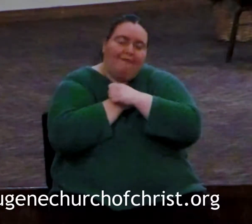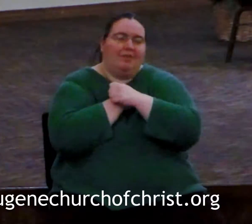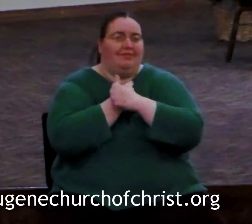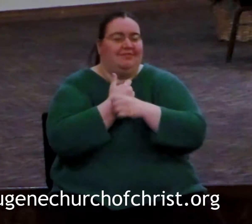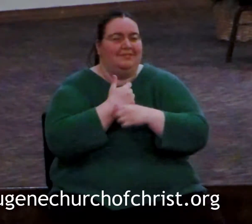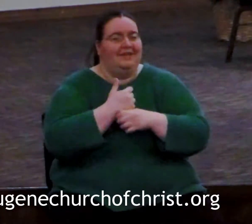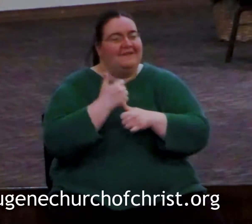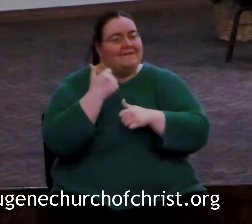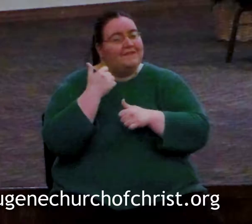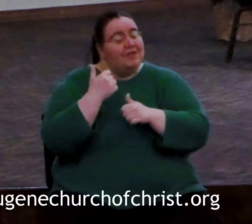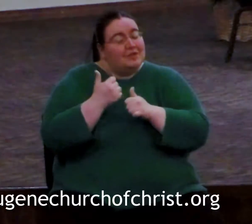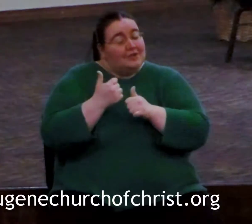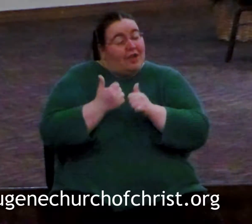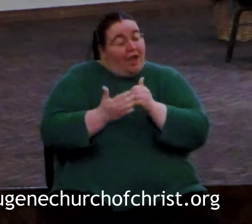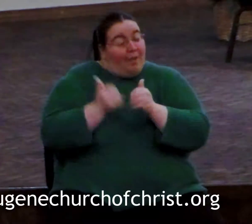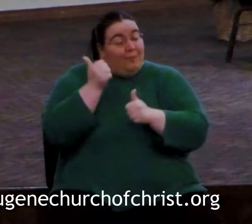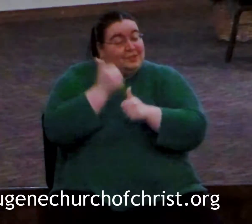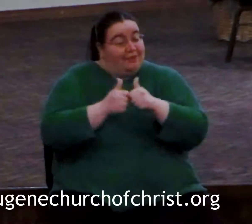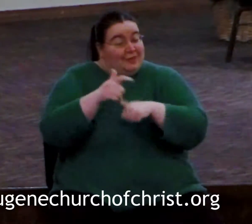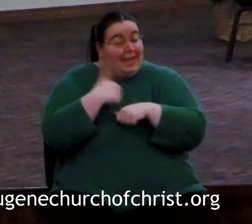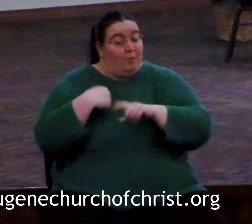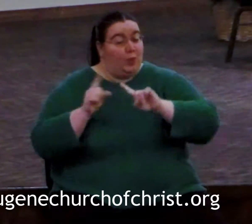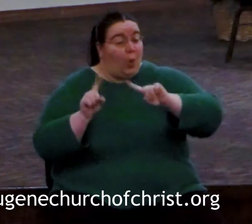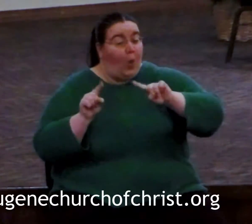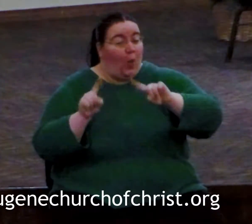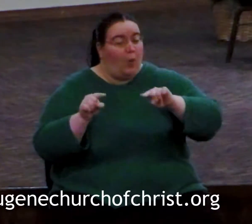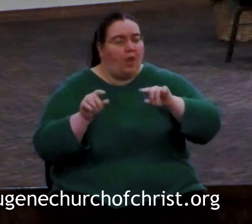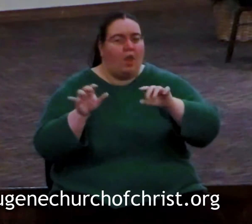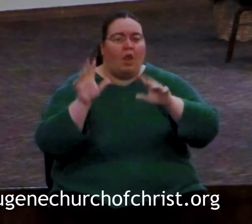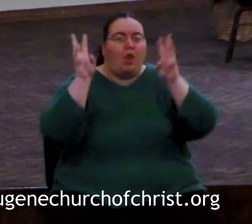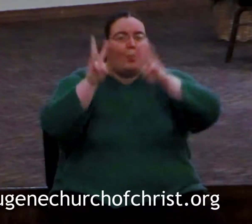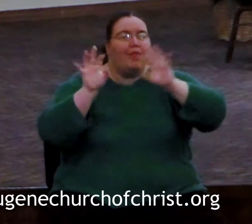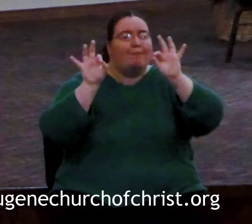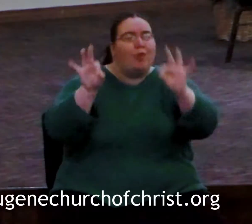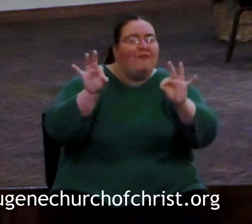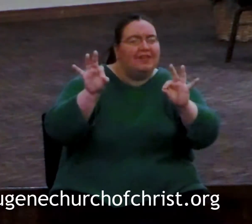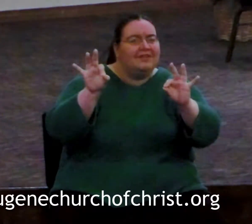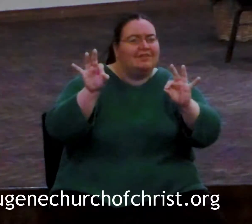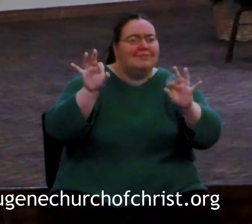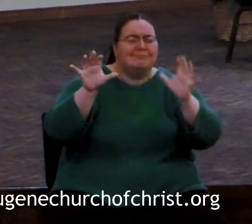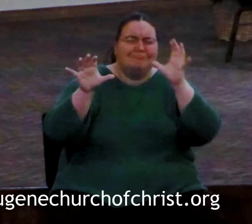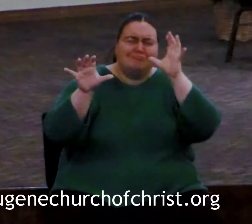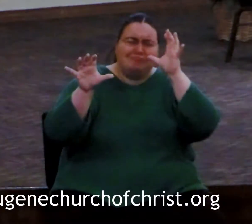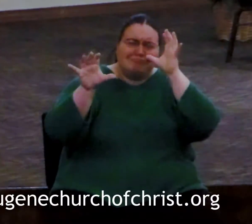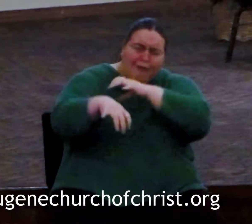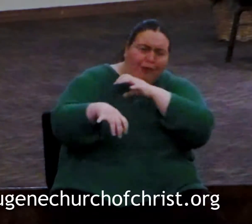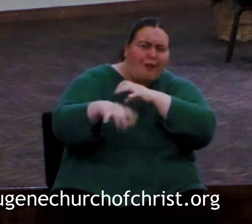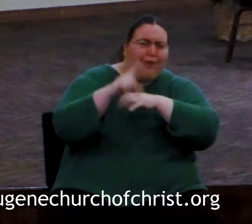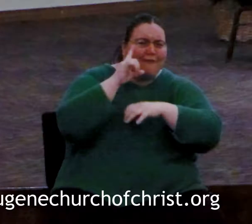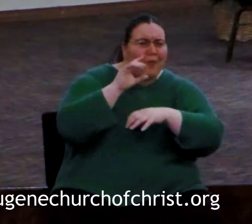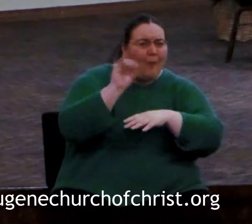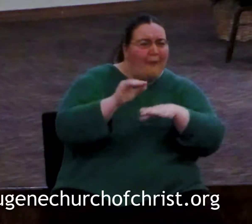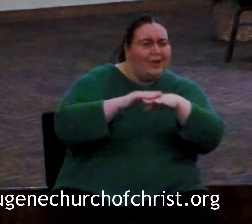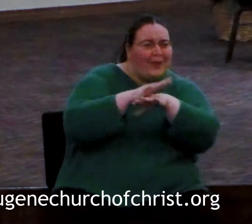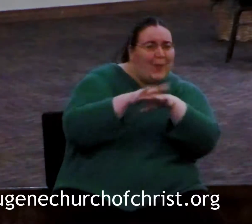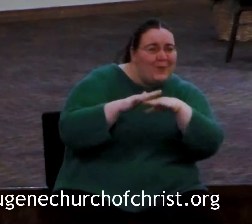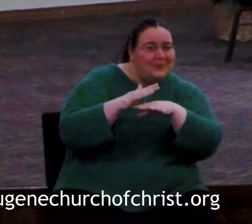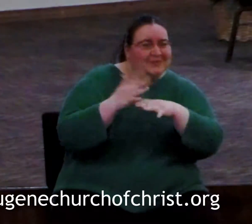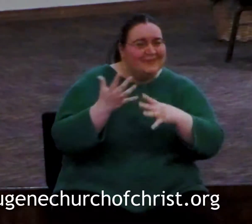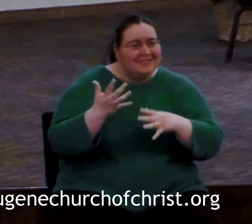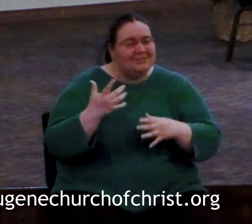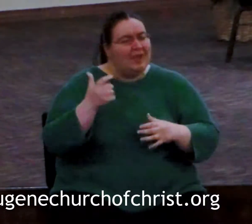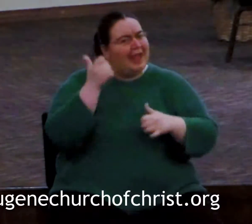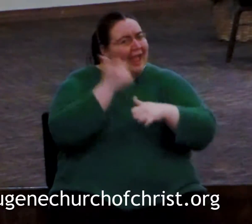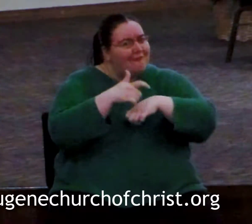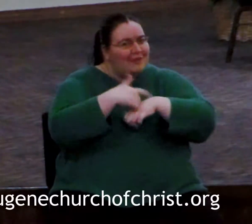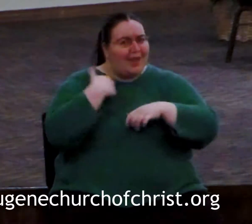gone, has been perfect weather, which is hysterical if you know the Oregon coast because it's not like that. And so every time we go over